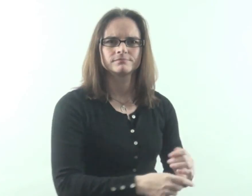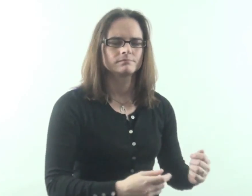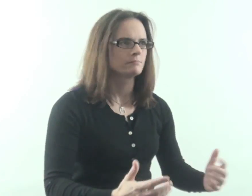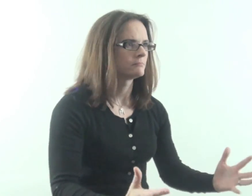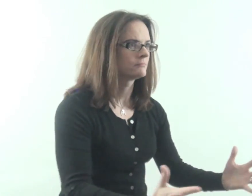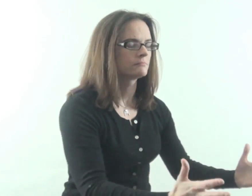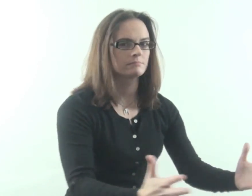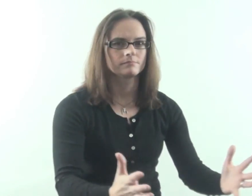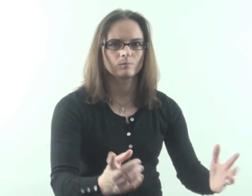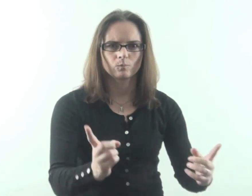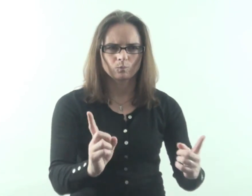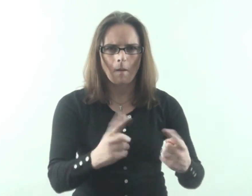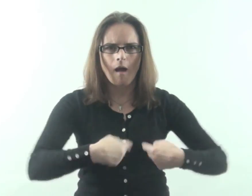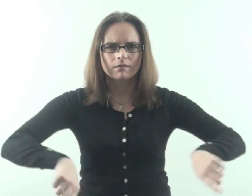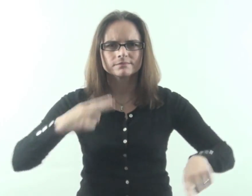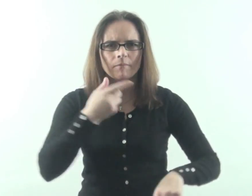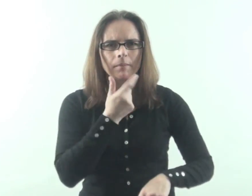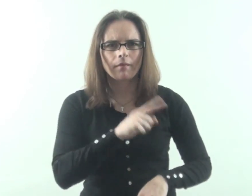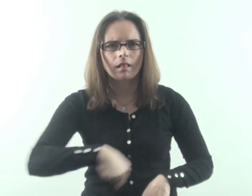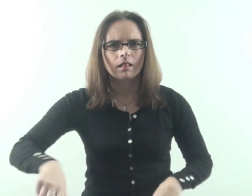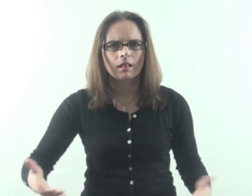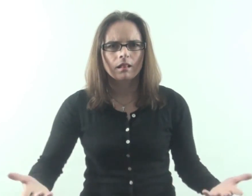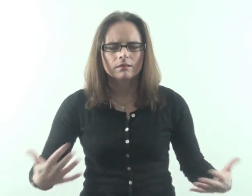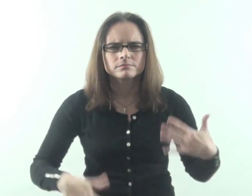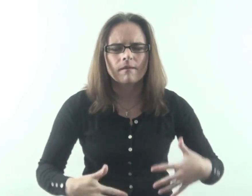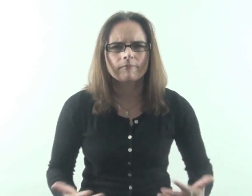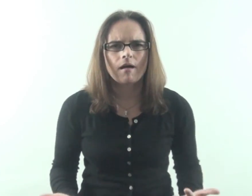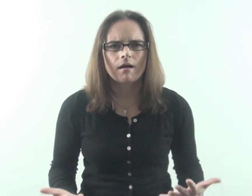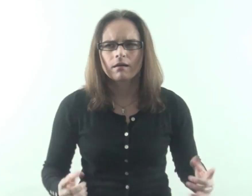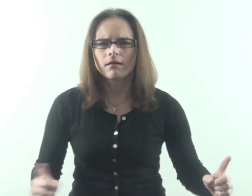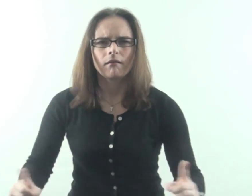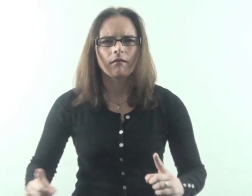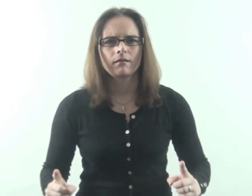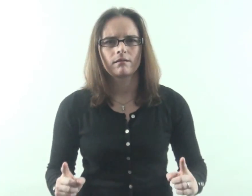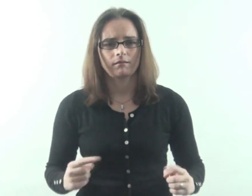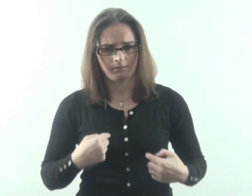the profession. What about us deaf people? We're going to suffer, aren't we?